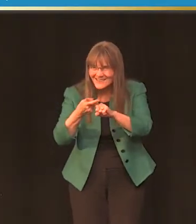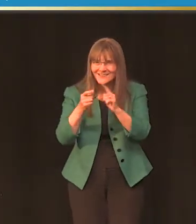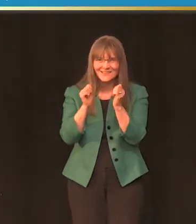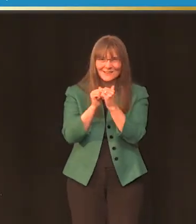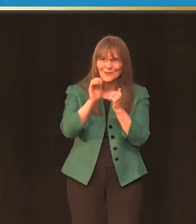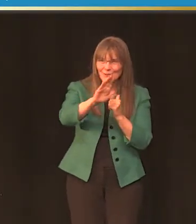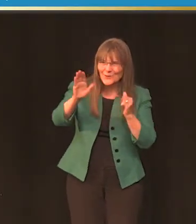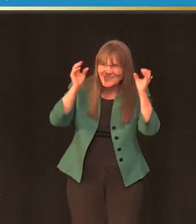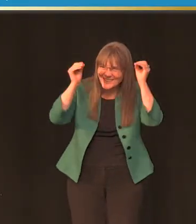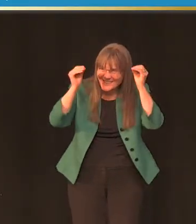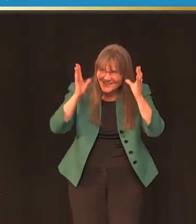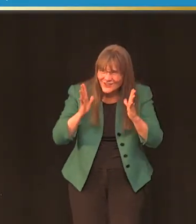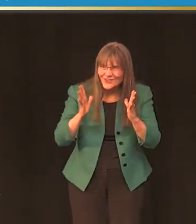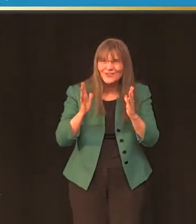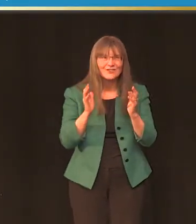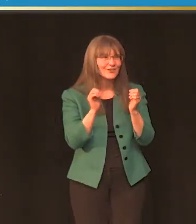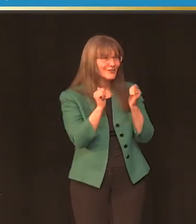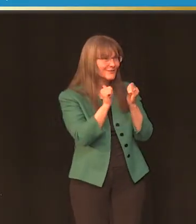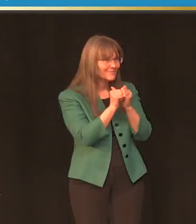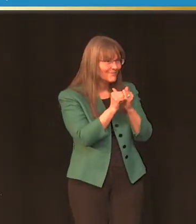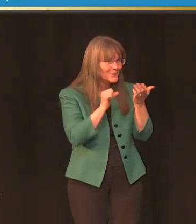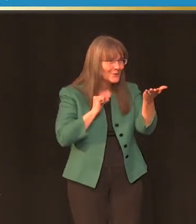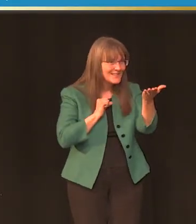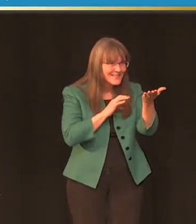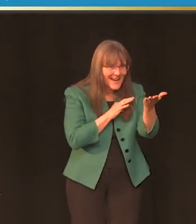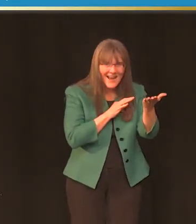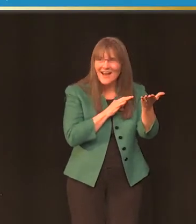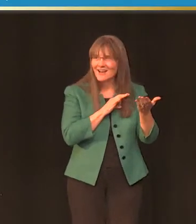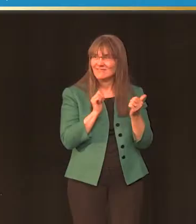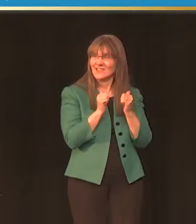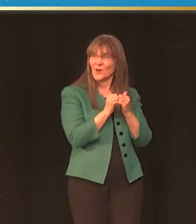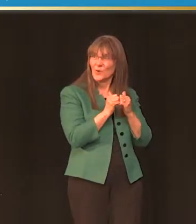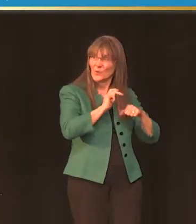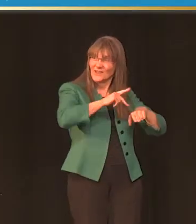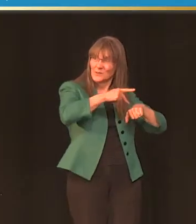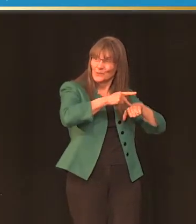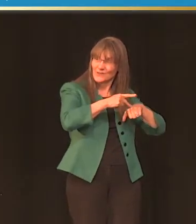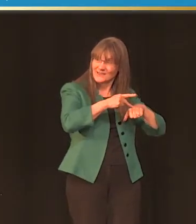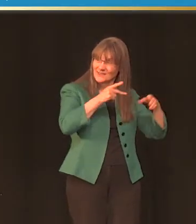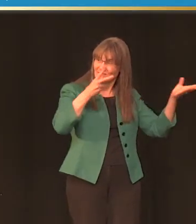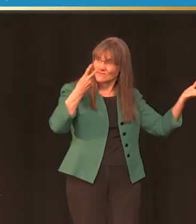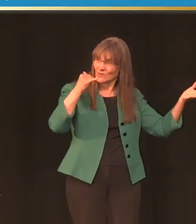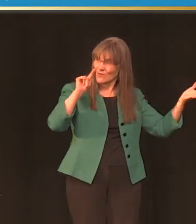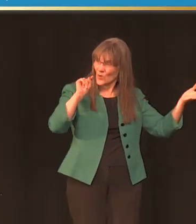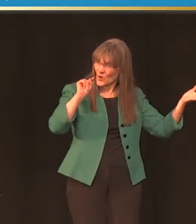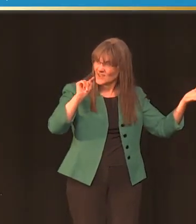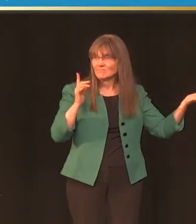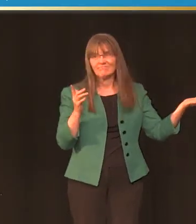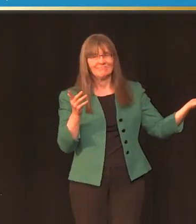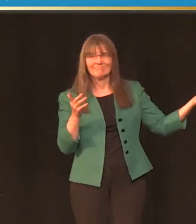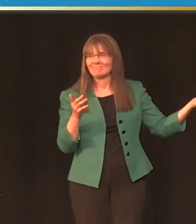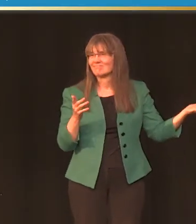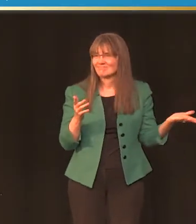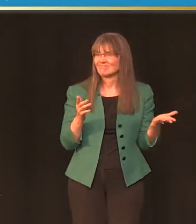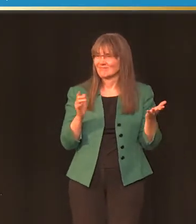families, your friends, your teachers, and the staff, and of course, Principal